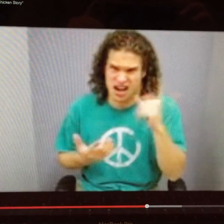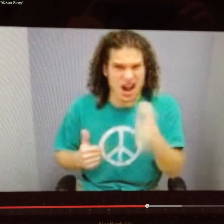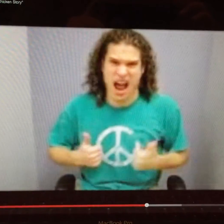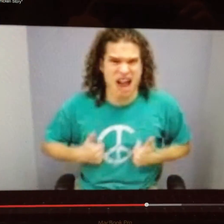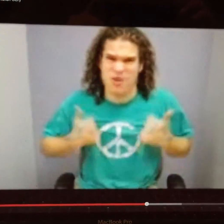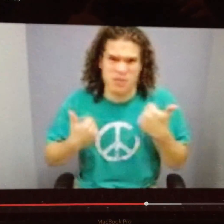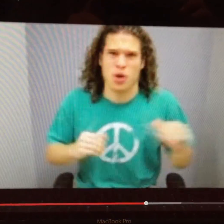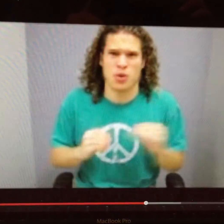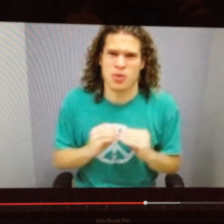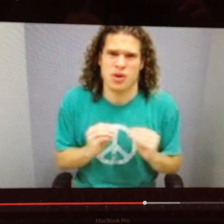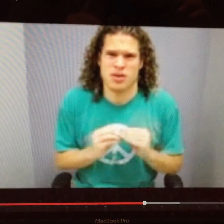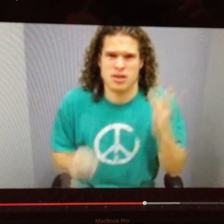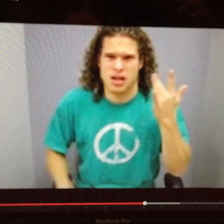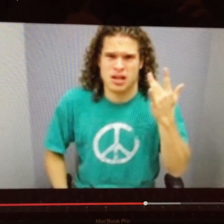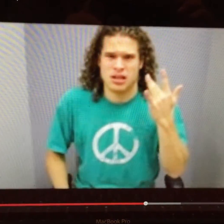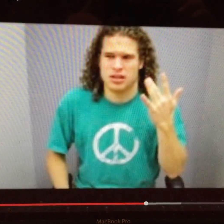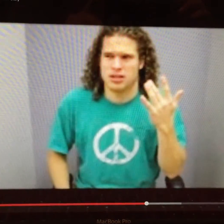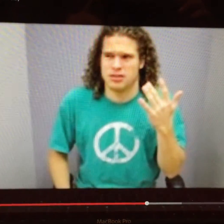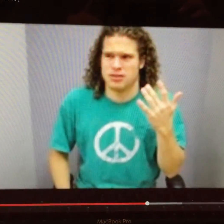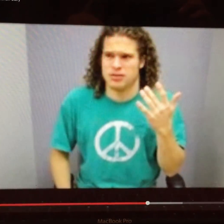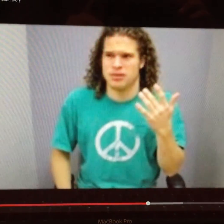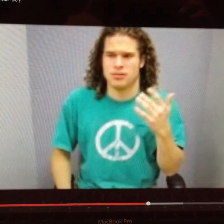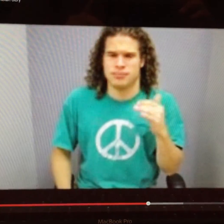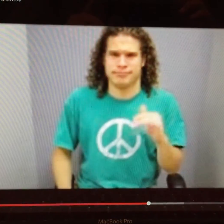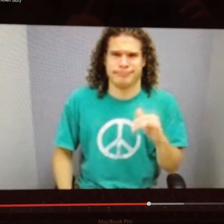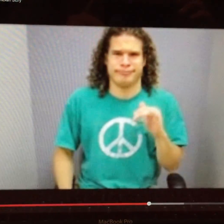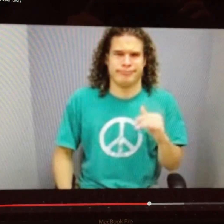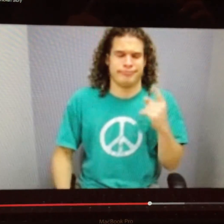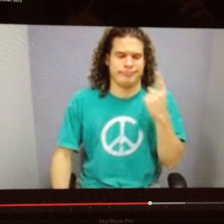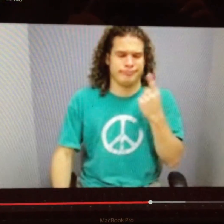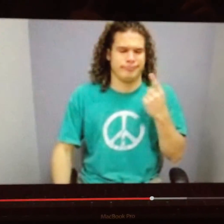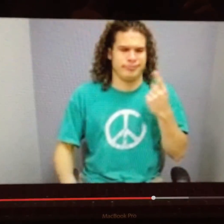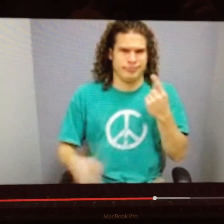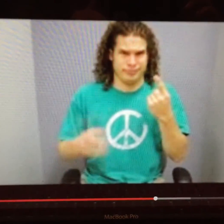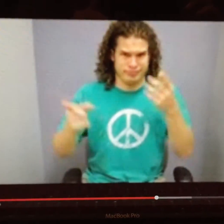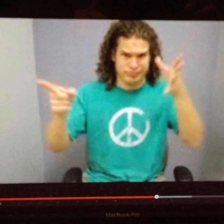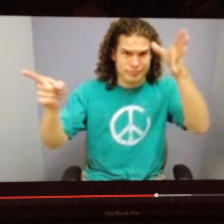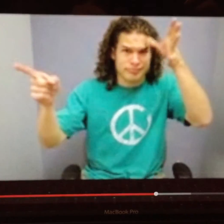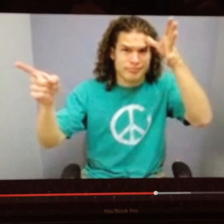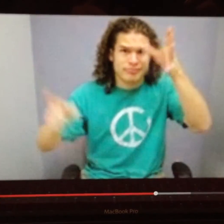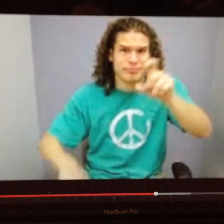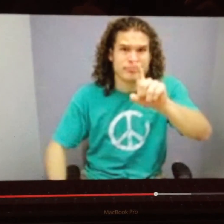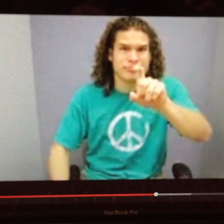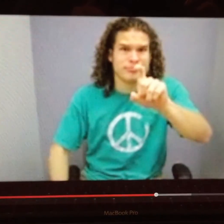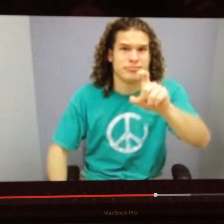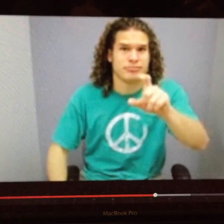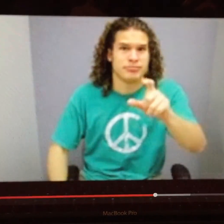doll. Why isn't she alive anymore? So she kept wondering about